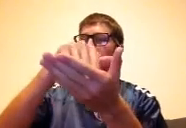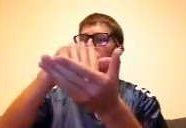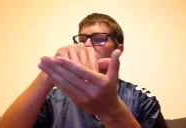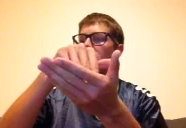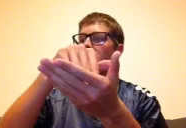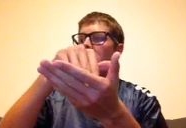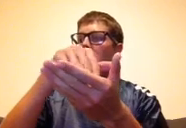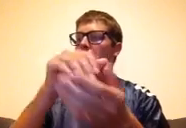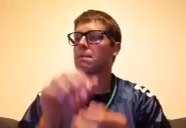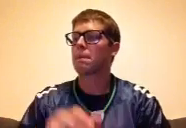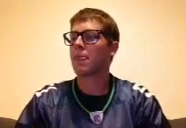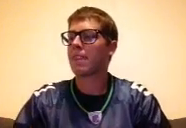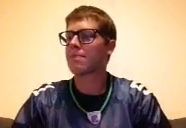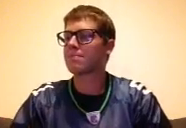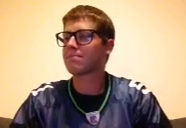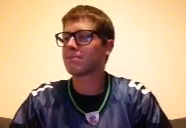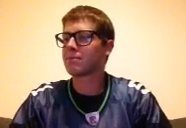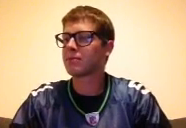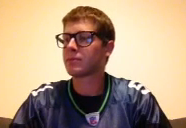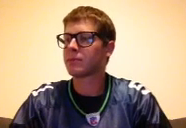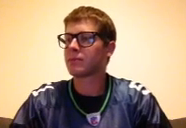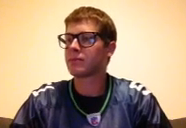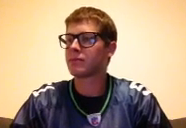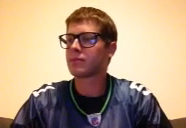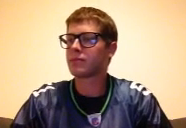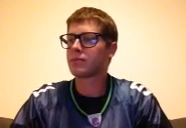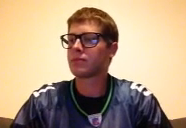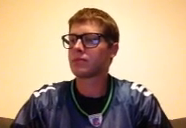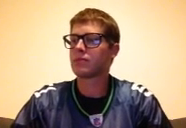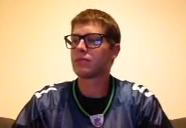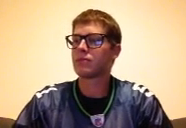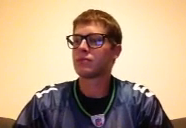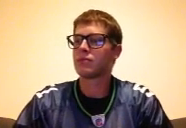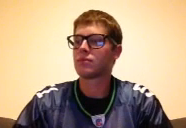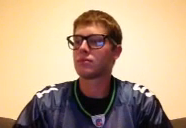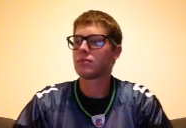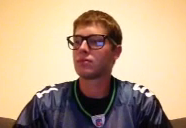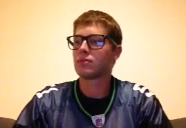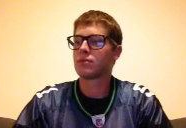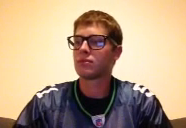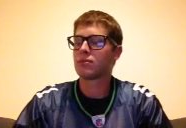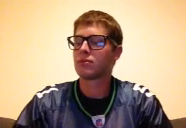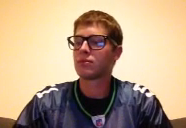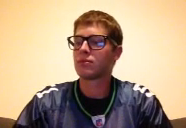turnip. Besides, you already have tickets coming out of your ear hole.